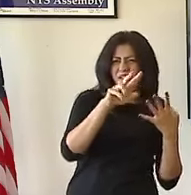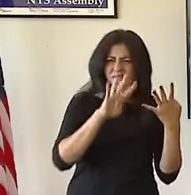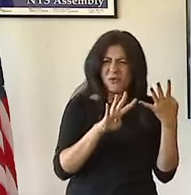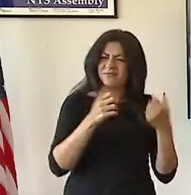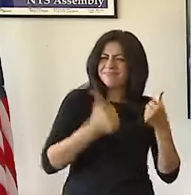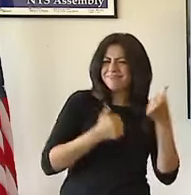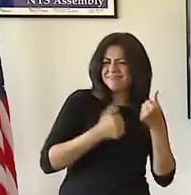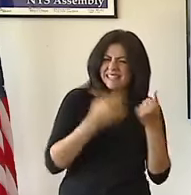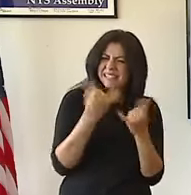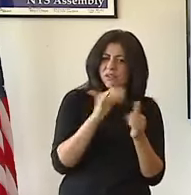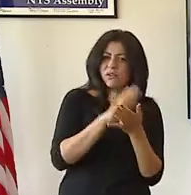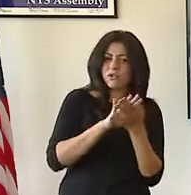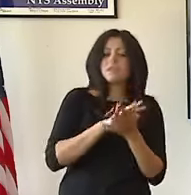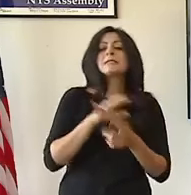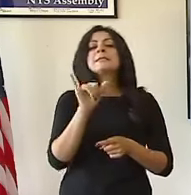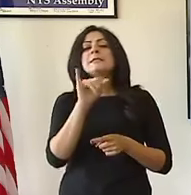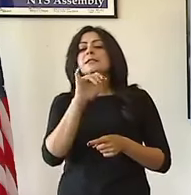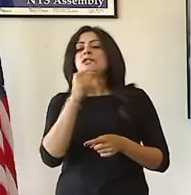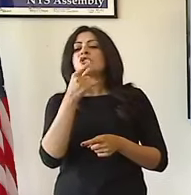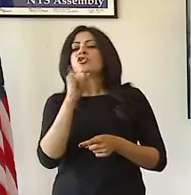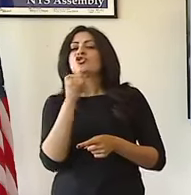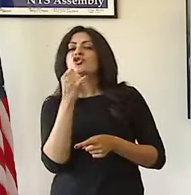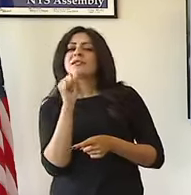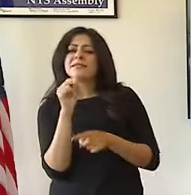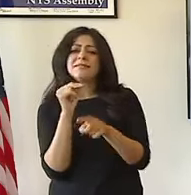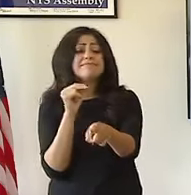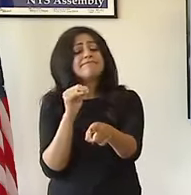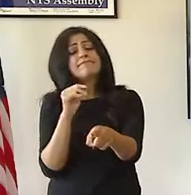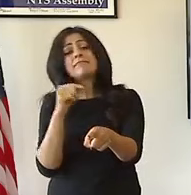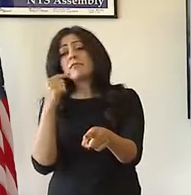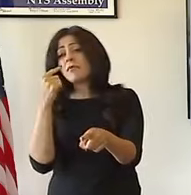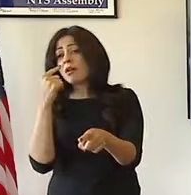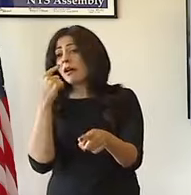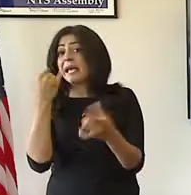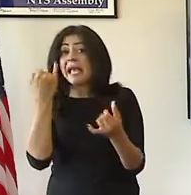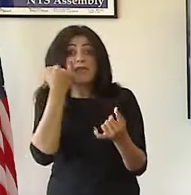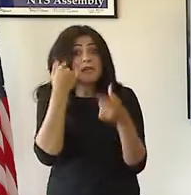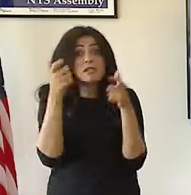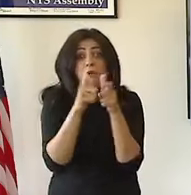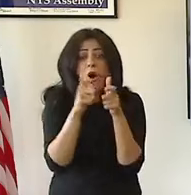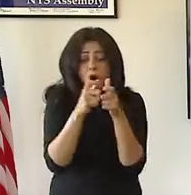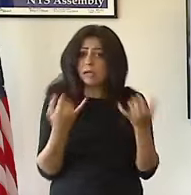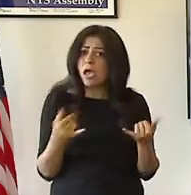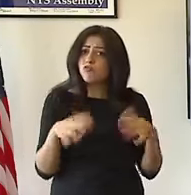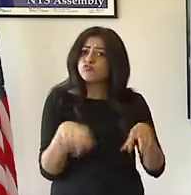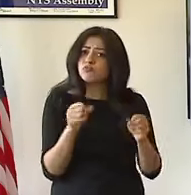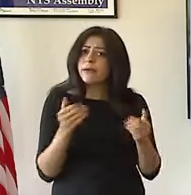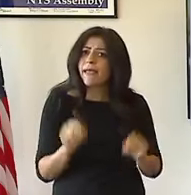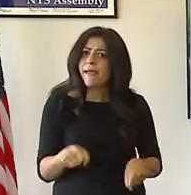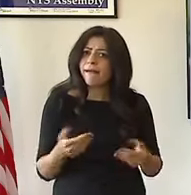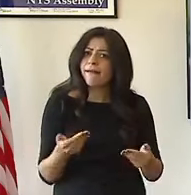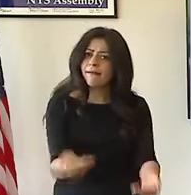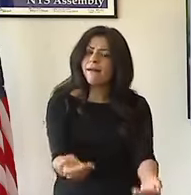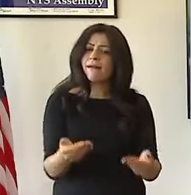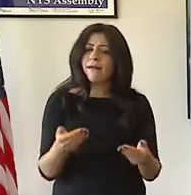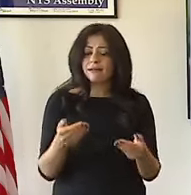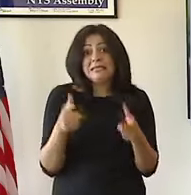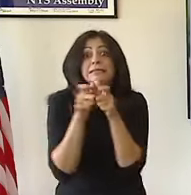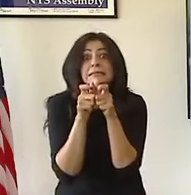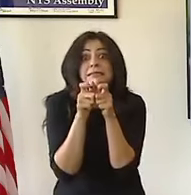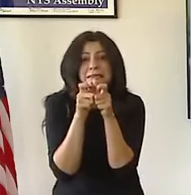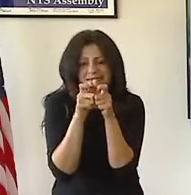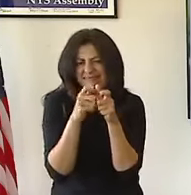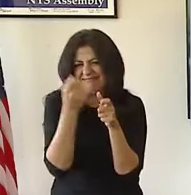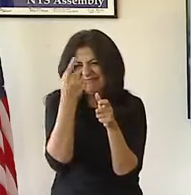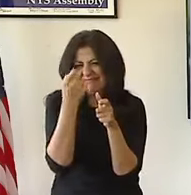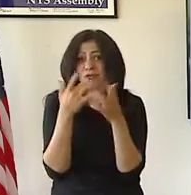believe that weddings, well, first of all, small wedding ceremonies can occur currently. So small wedding ceremonies, those are really small.